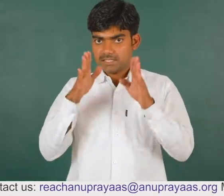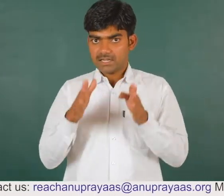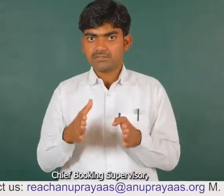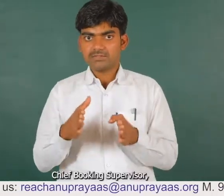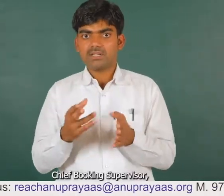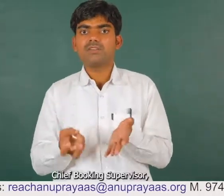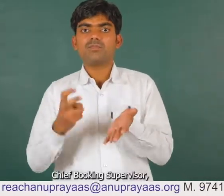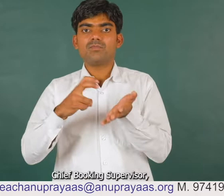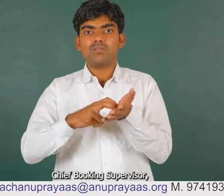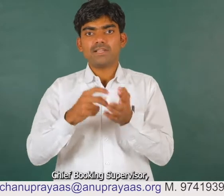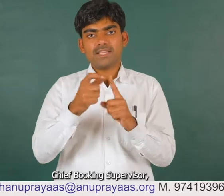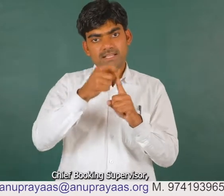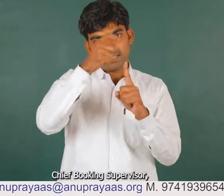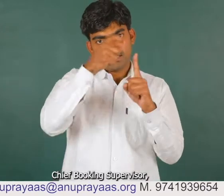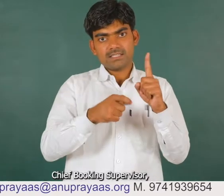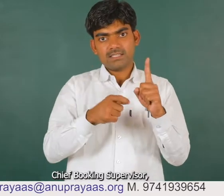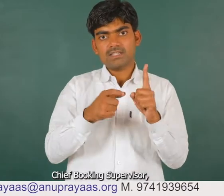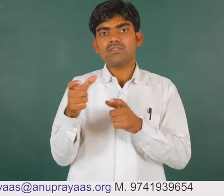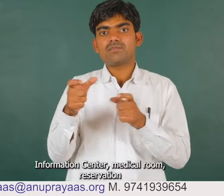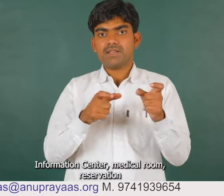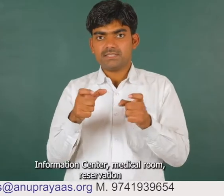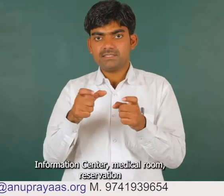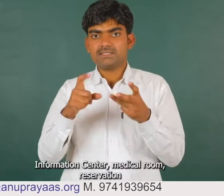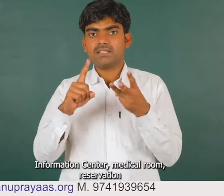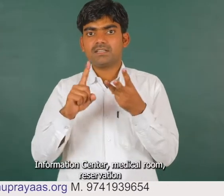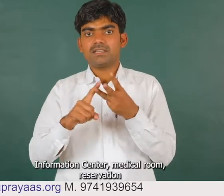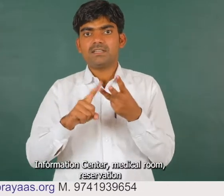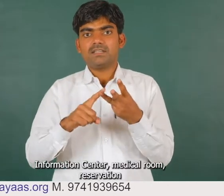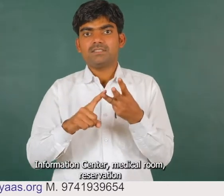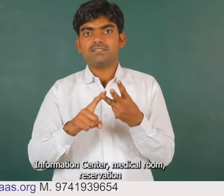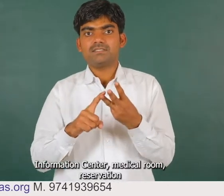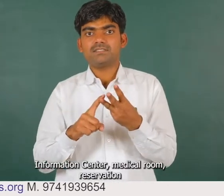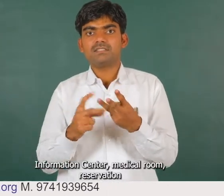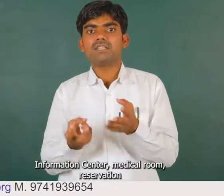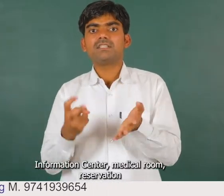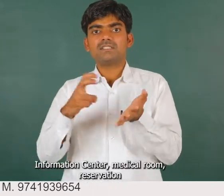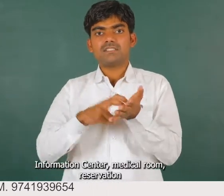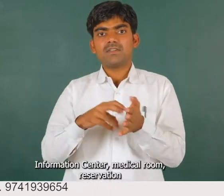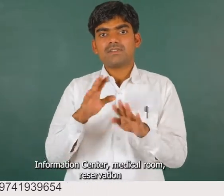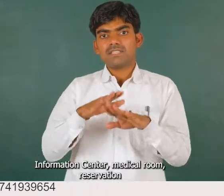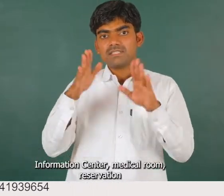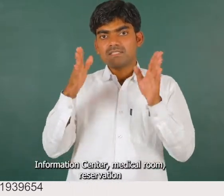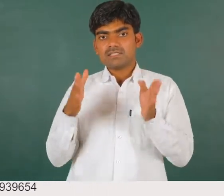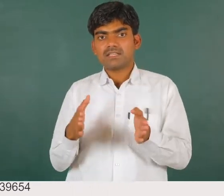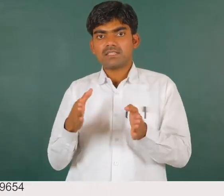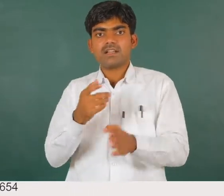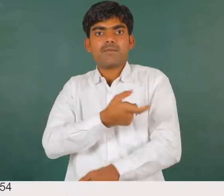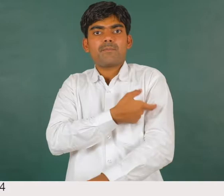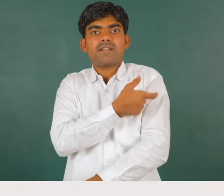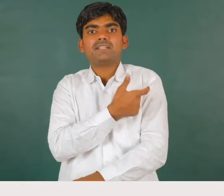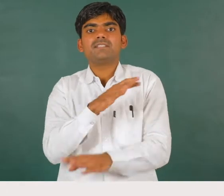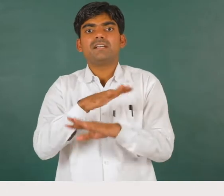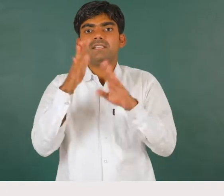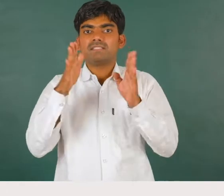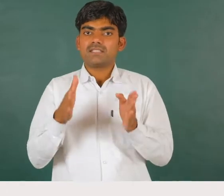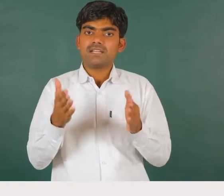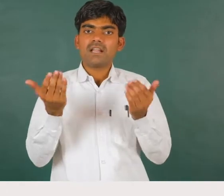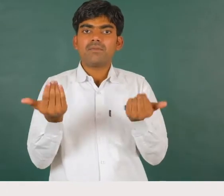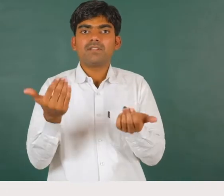It has ticket counters, chief booking supervisor, information center, medical room,